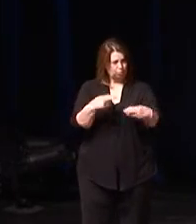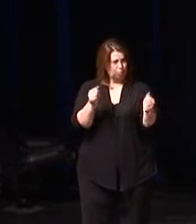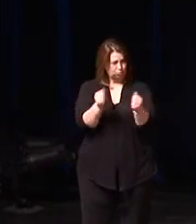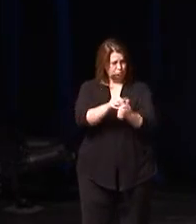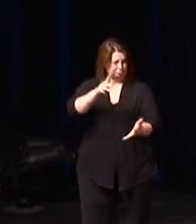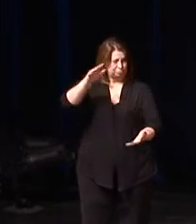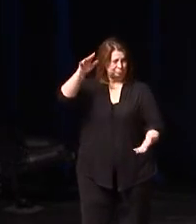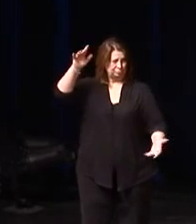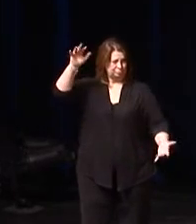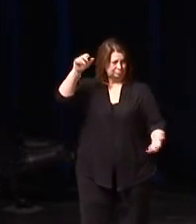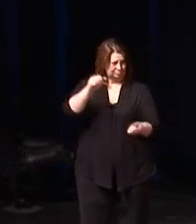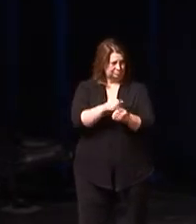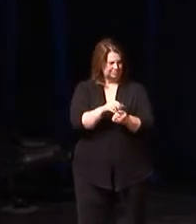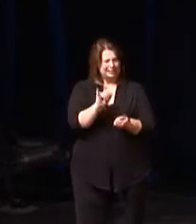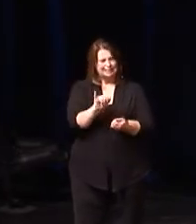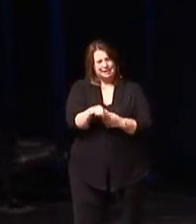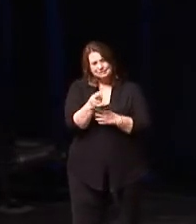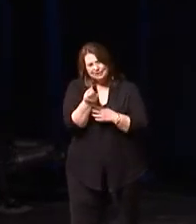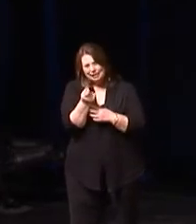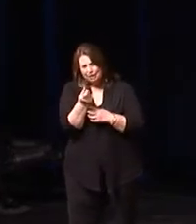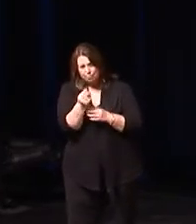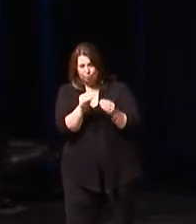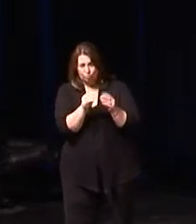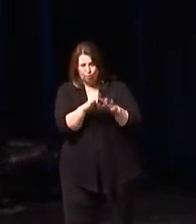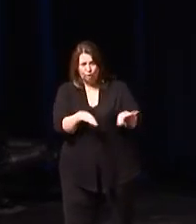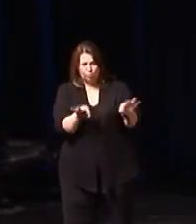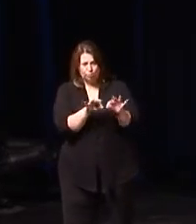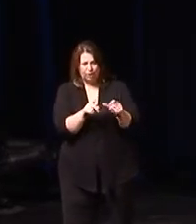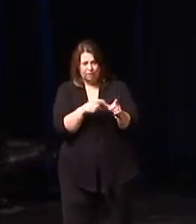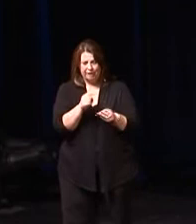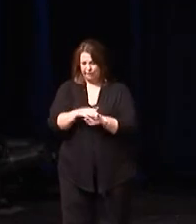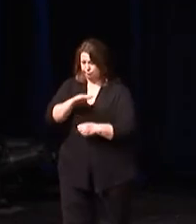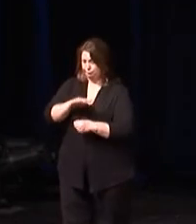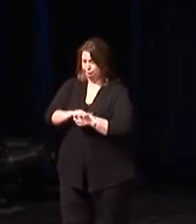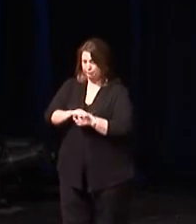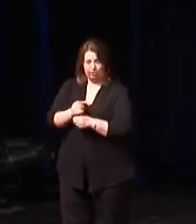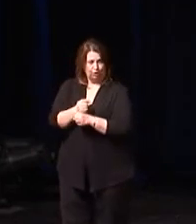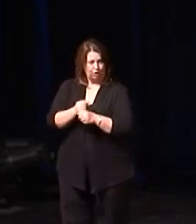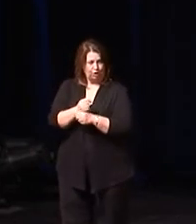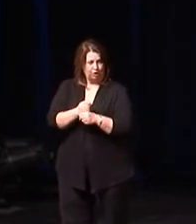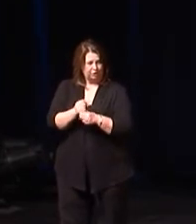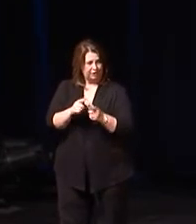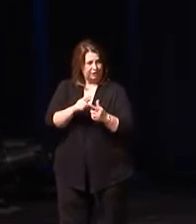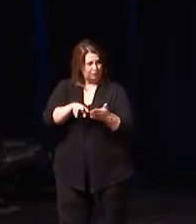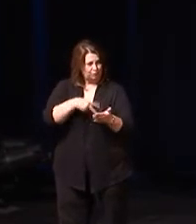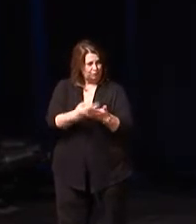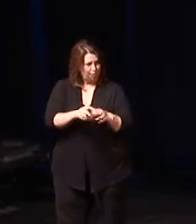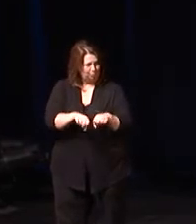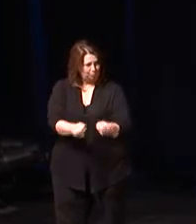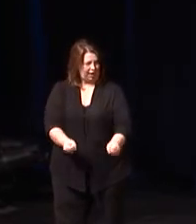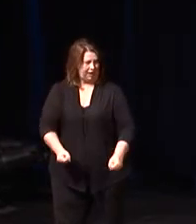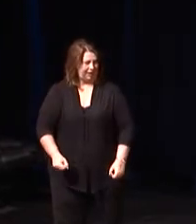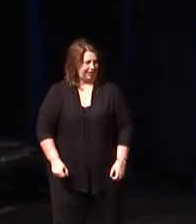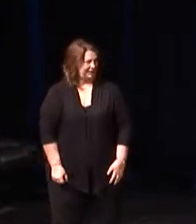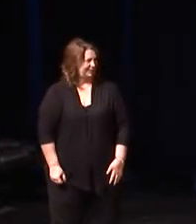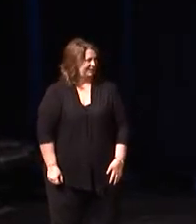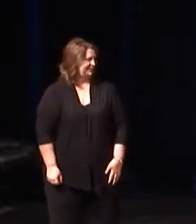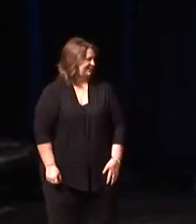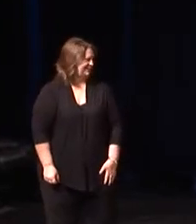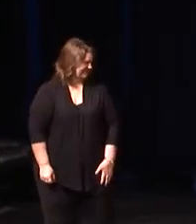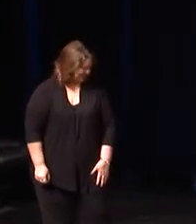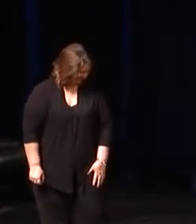that's maybe a little more important than putting a lid on a coffee cup so you don't fall down and break one.